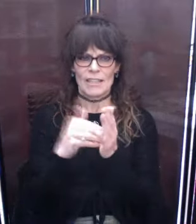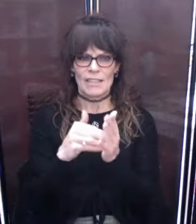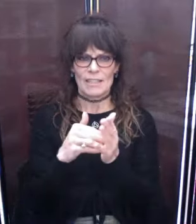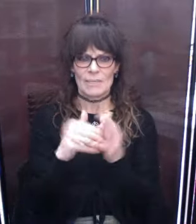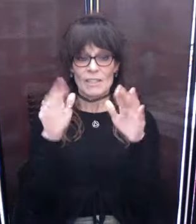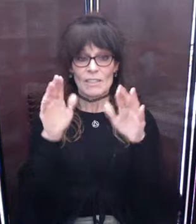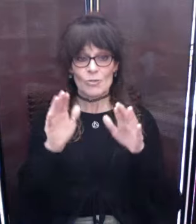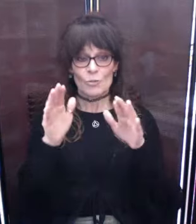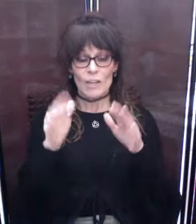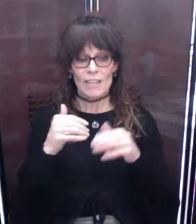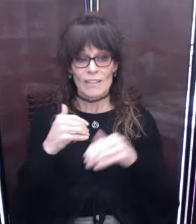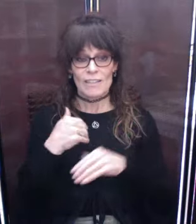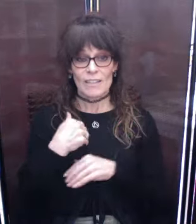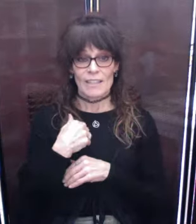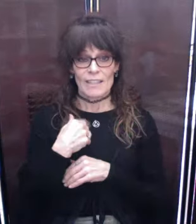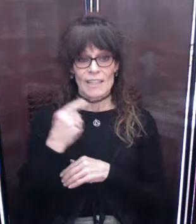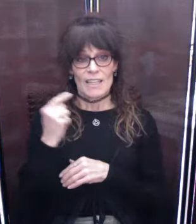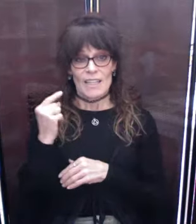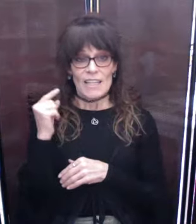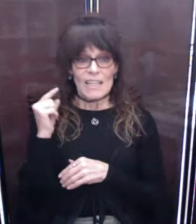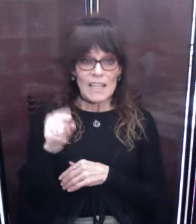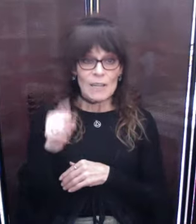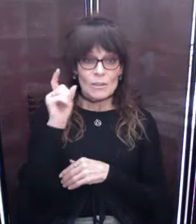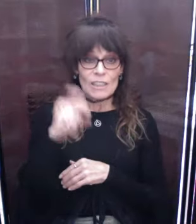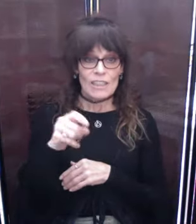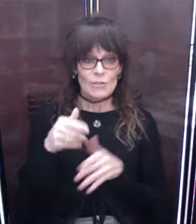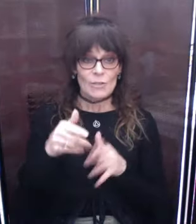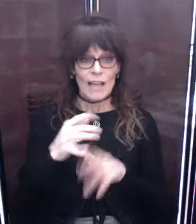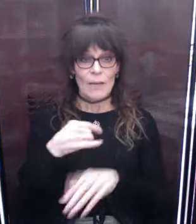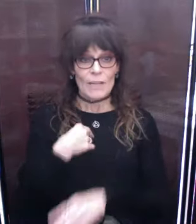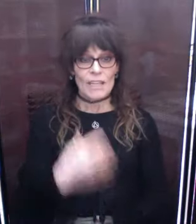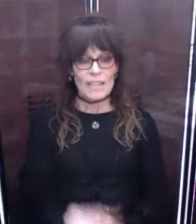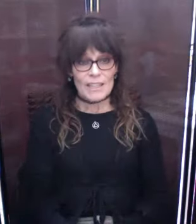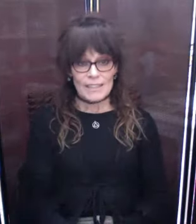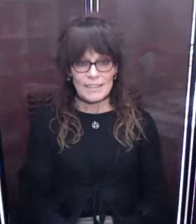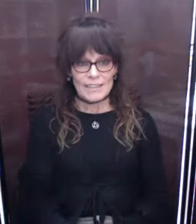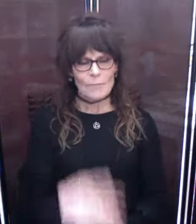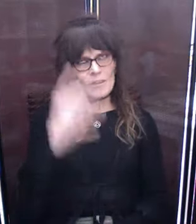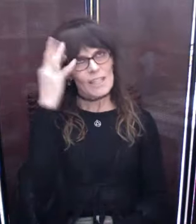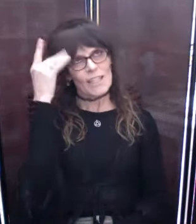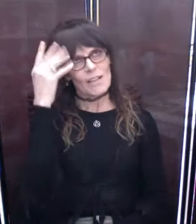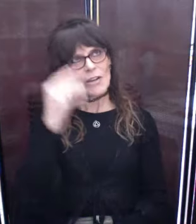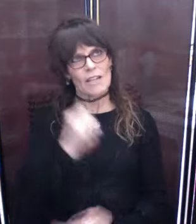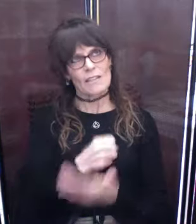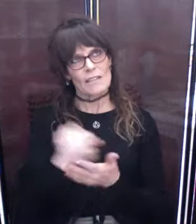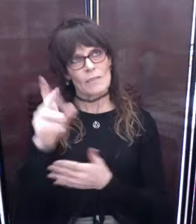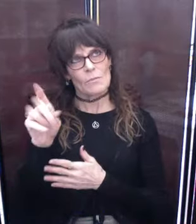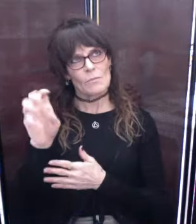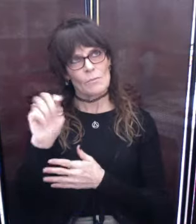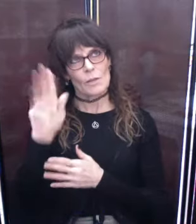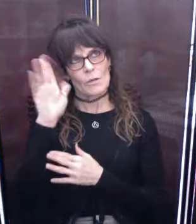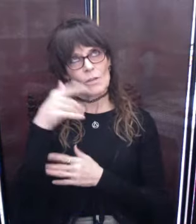got him. He's going to have to let me in. And I'm going through this in my head. He's going to say this. I'm going to say that. I don't know if you guys ever